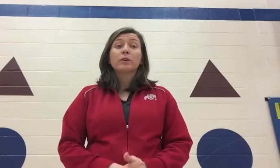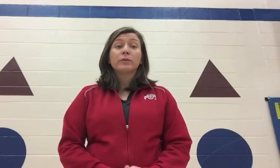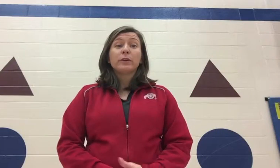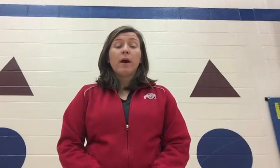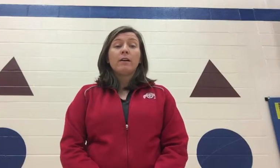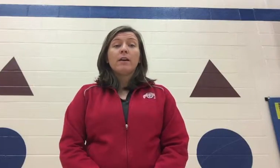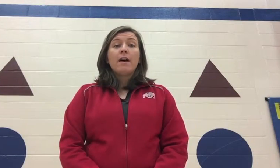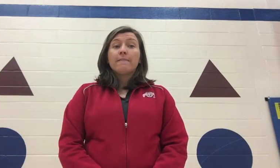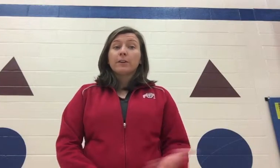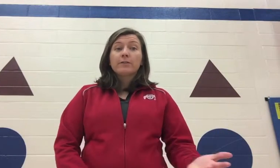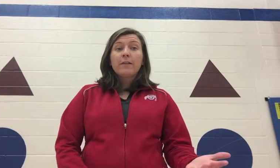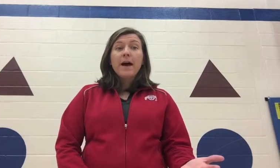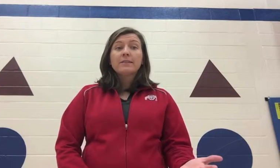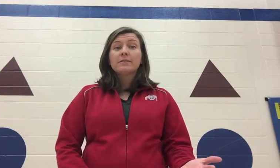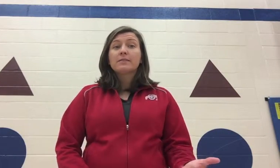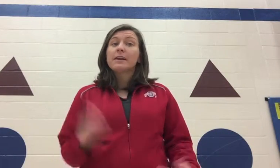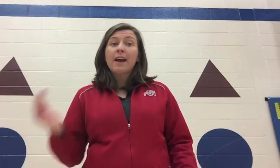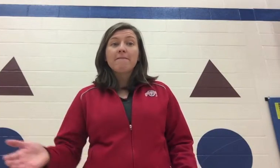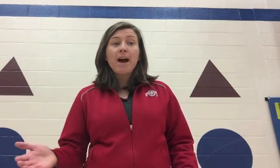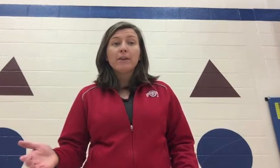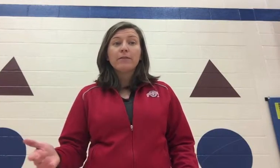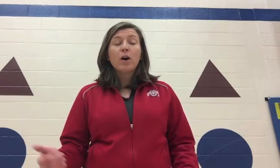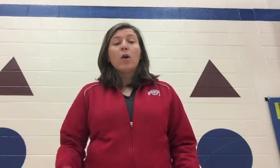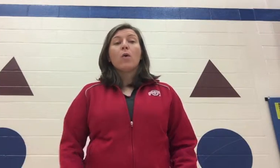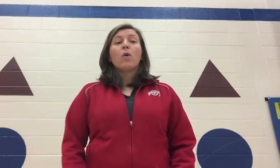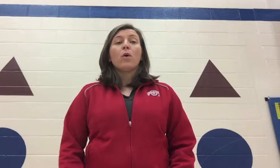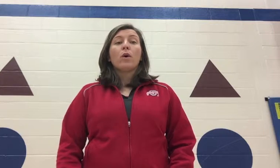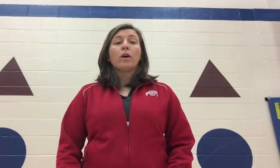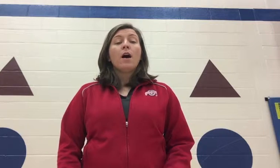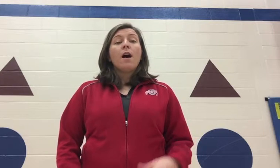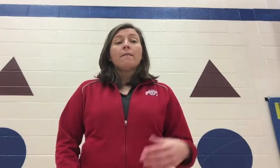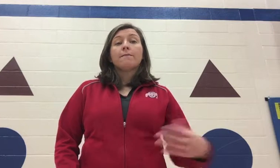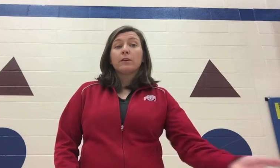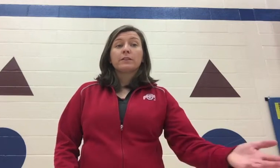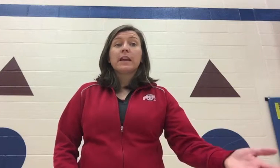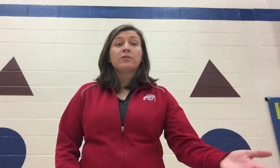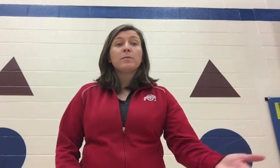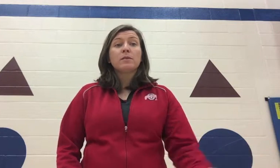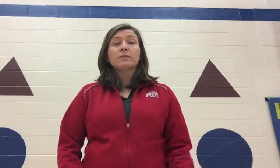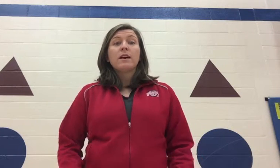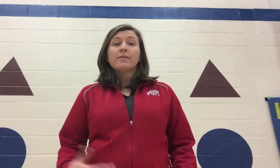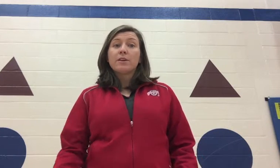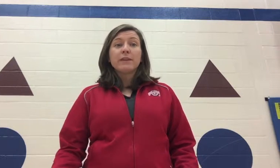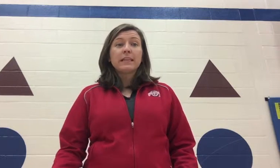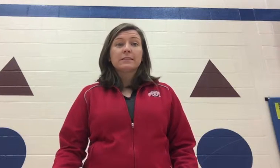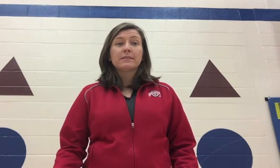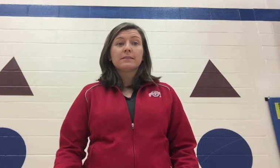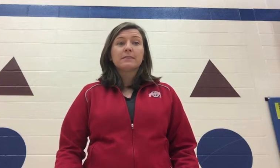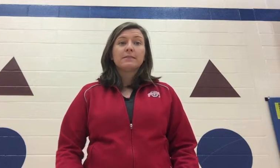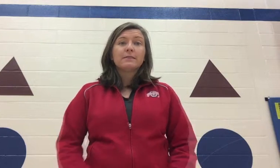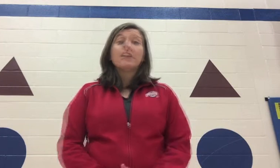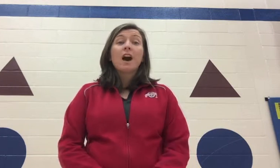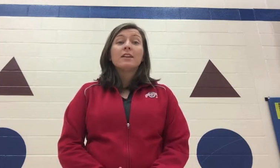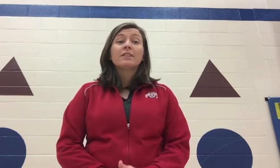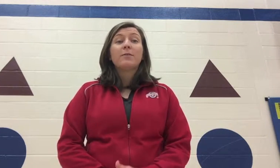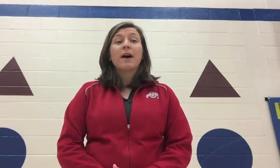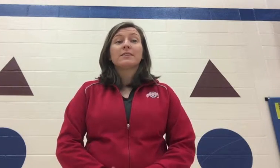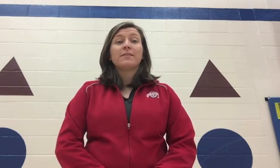really well. First 5 passes, then high five. Or first 10 dribbles, then a race. Give tons of positive